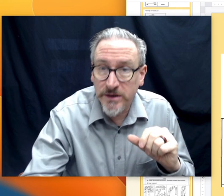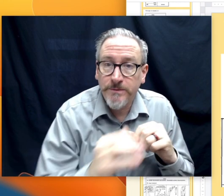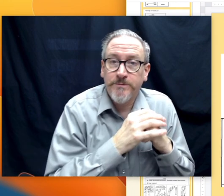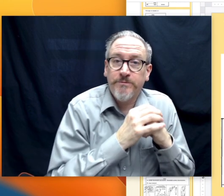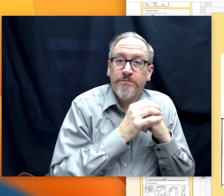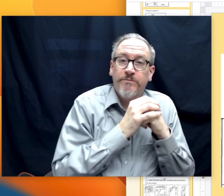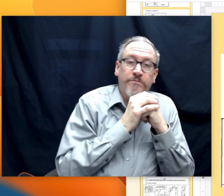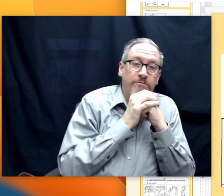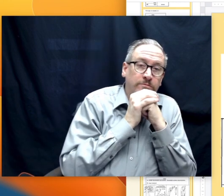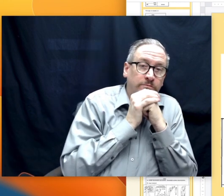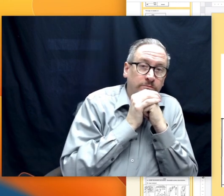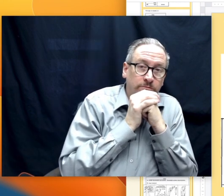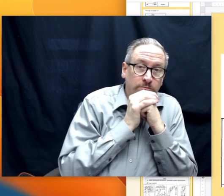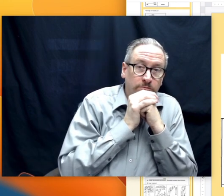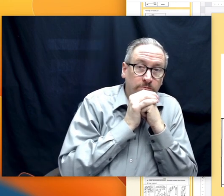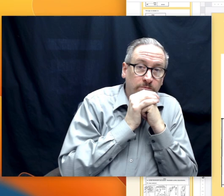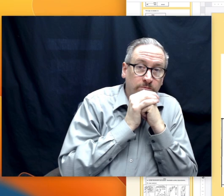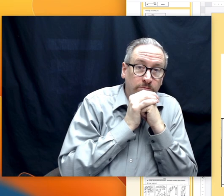happened.